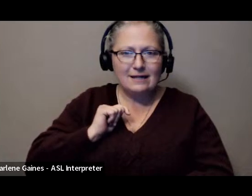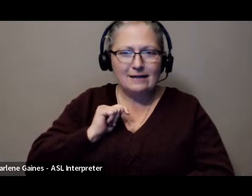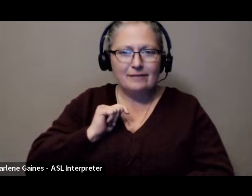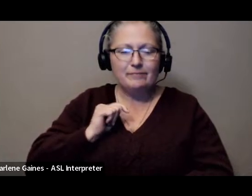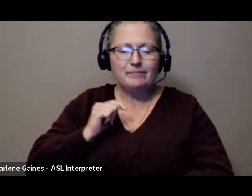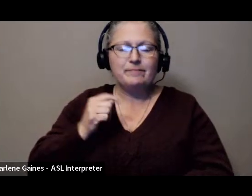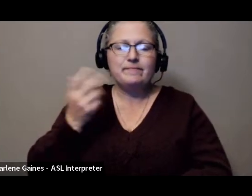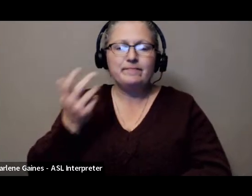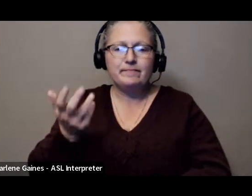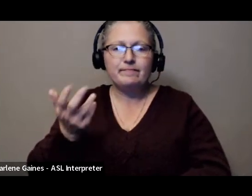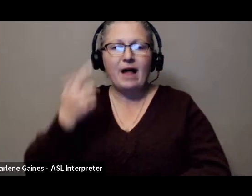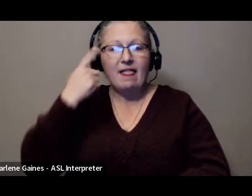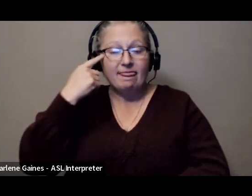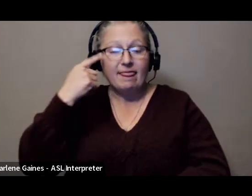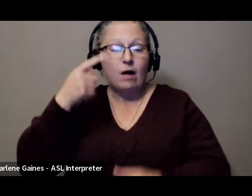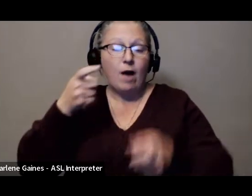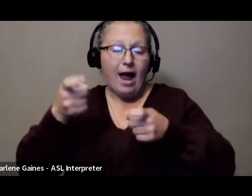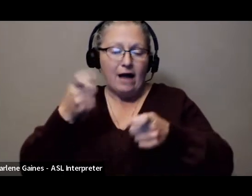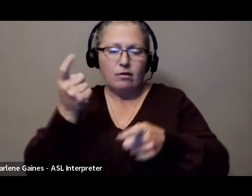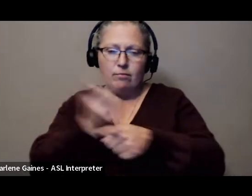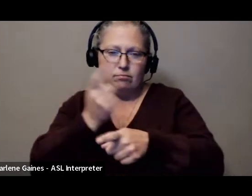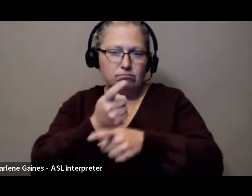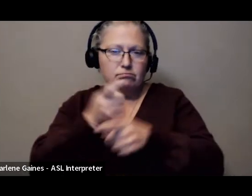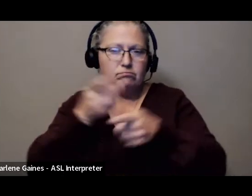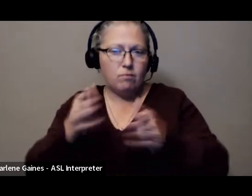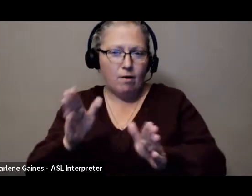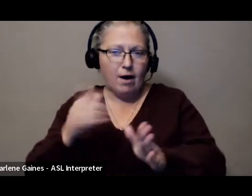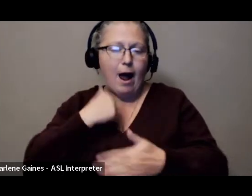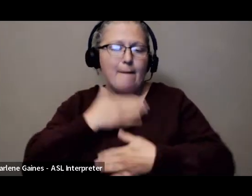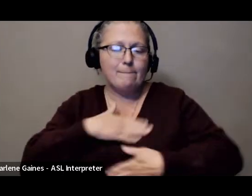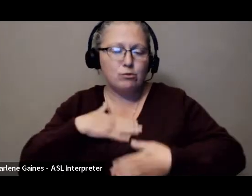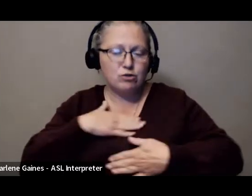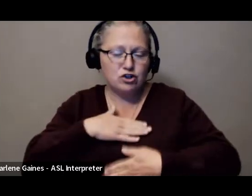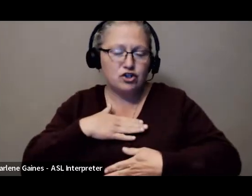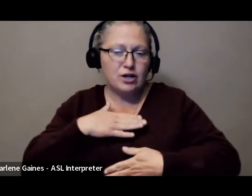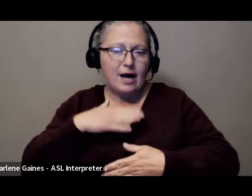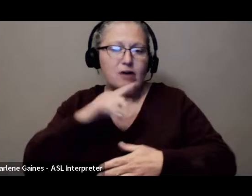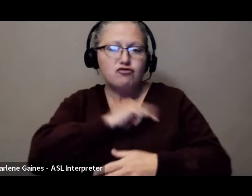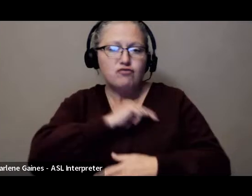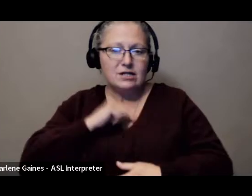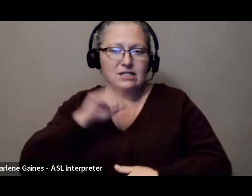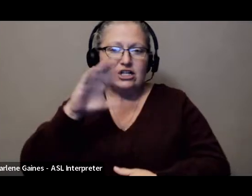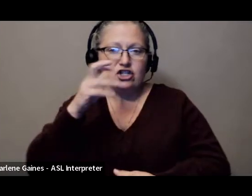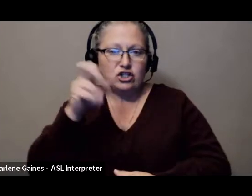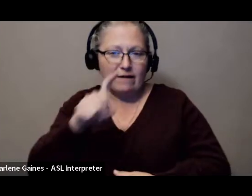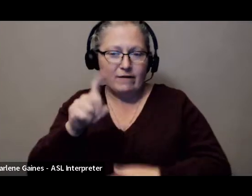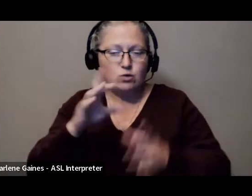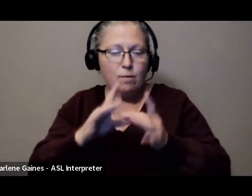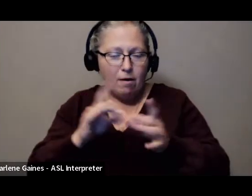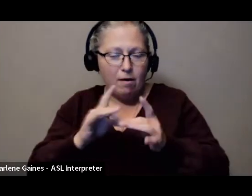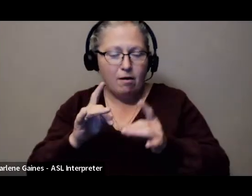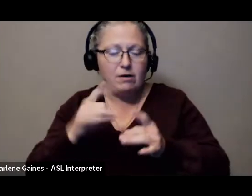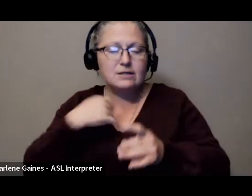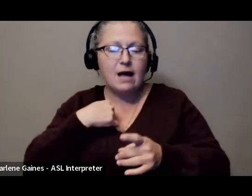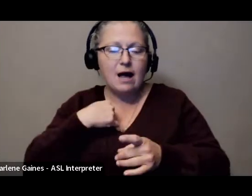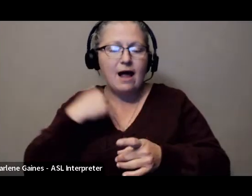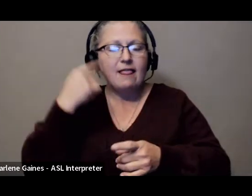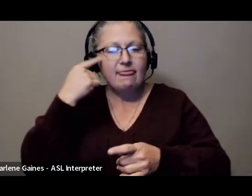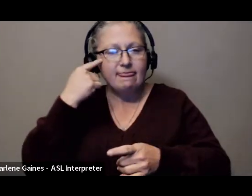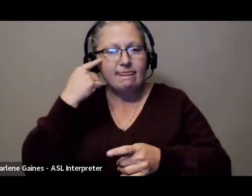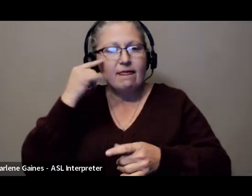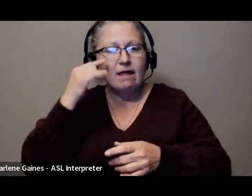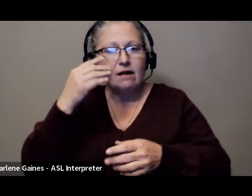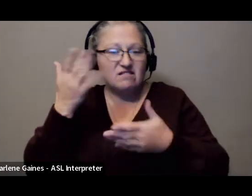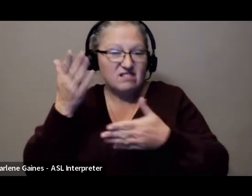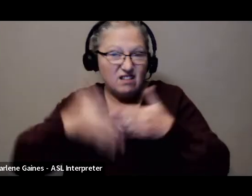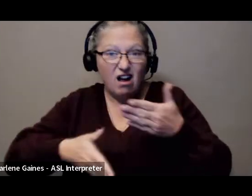so I think it was handled in a proper manner. I appreciate Trustee Chavez's remarks. And I think the matter